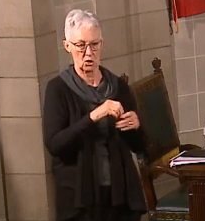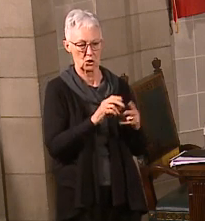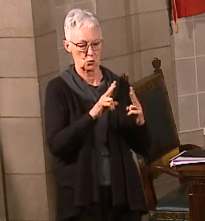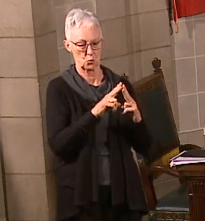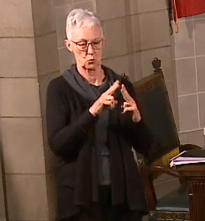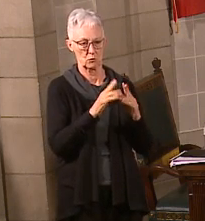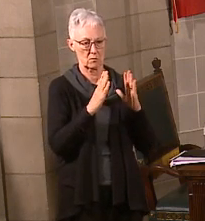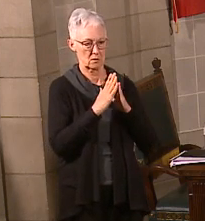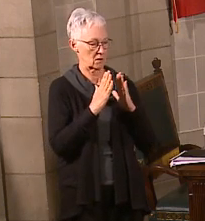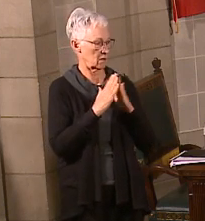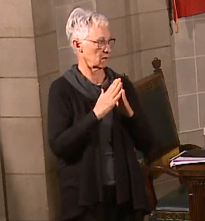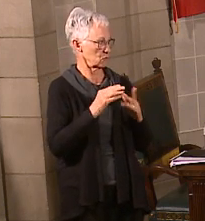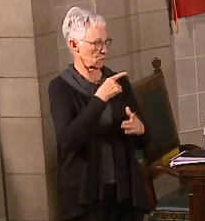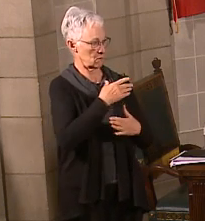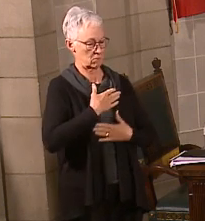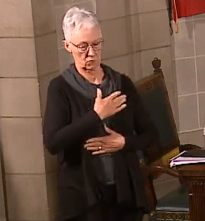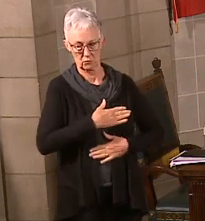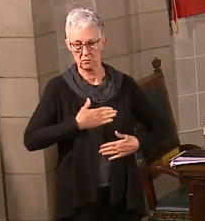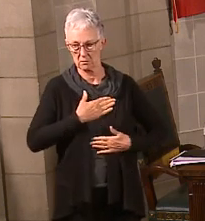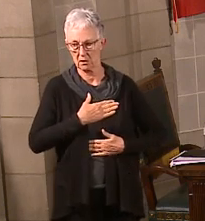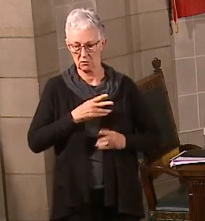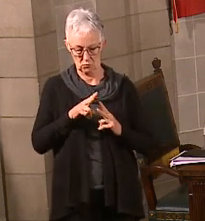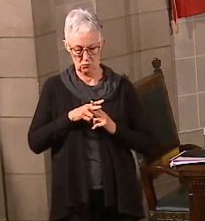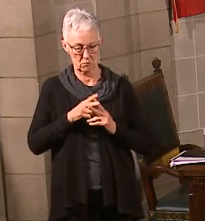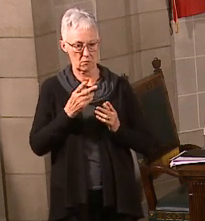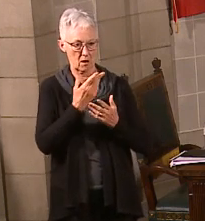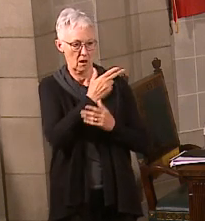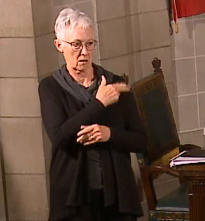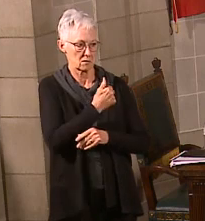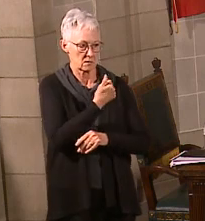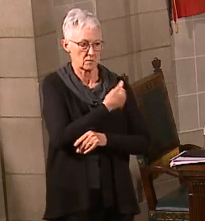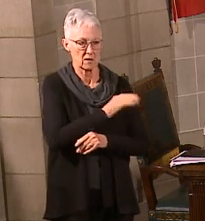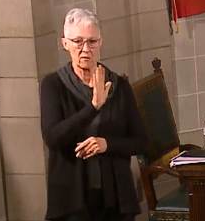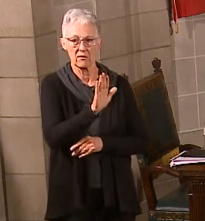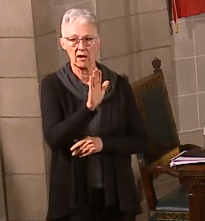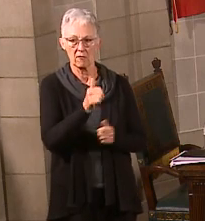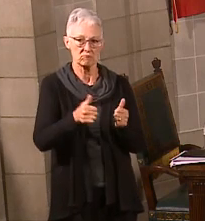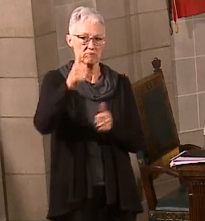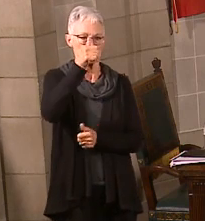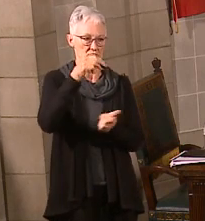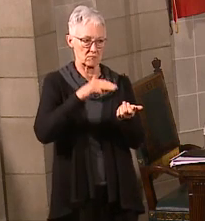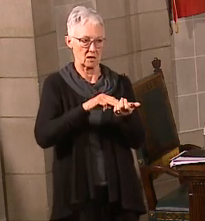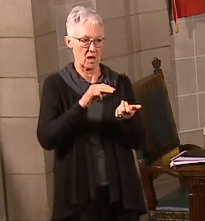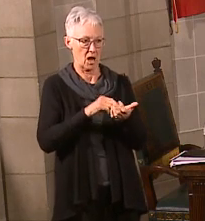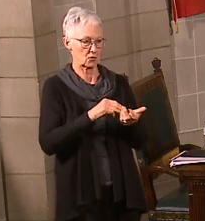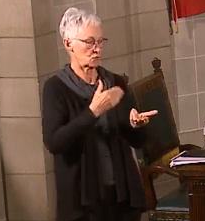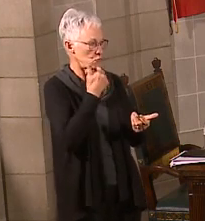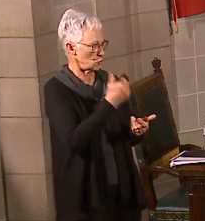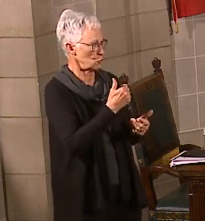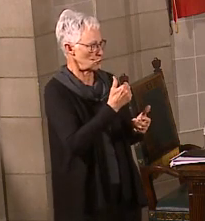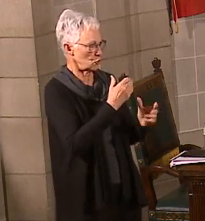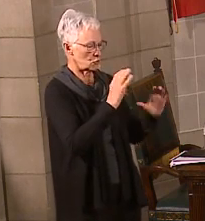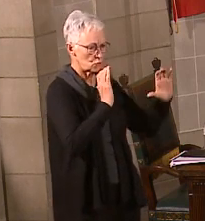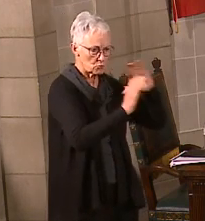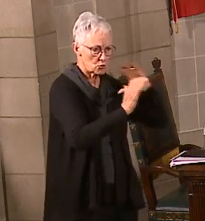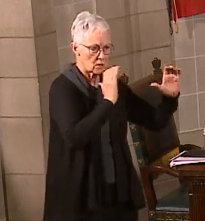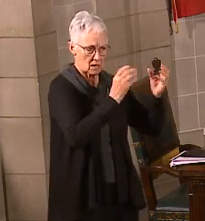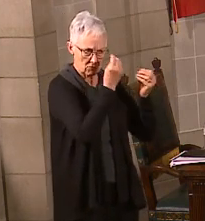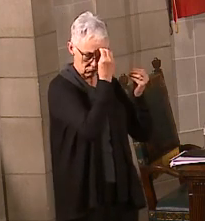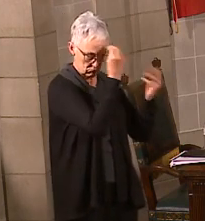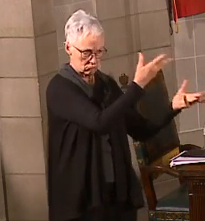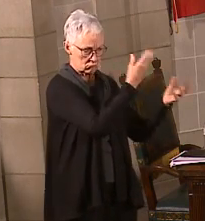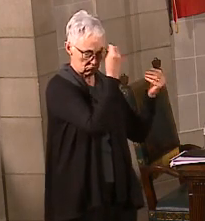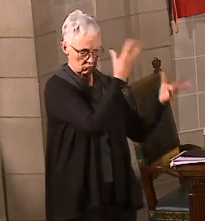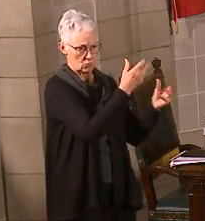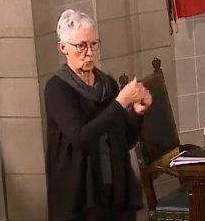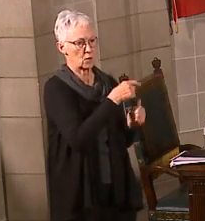the relationships with the CMOs throughout the state who I almost, like I say, talking to on a